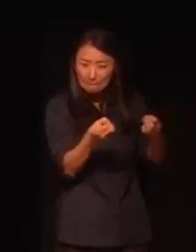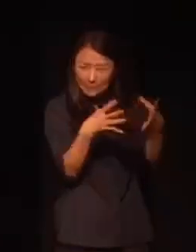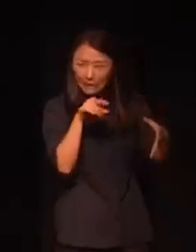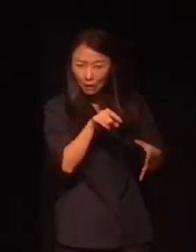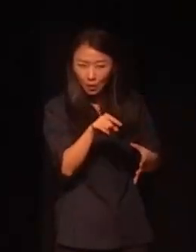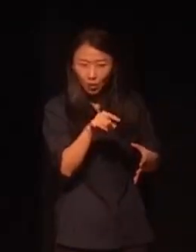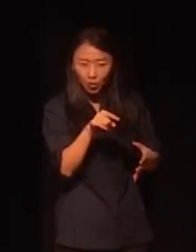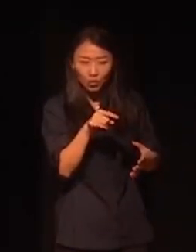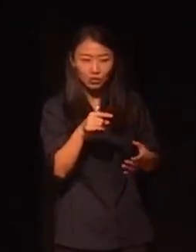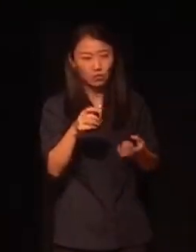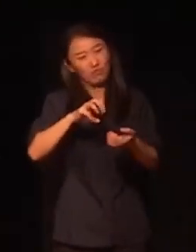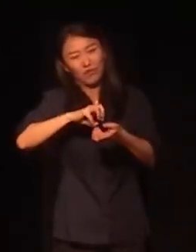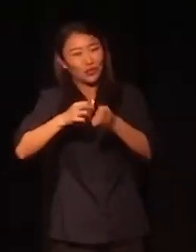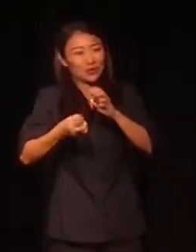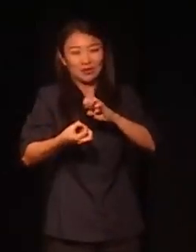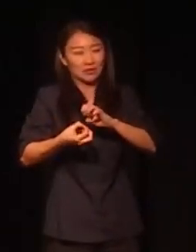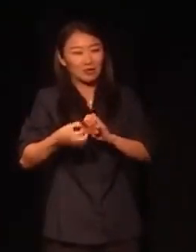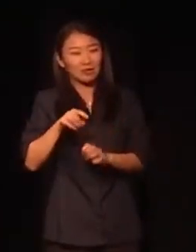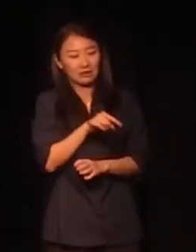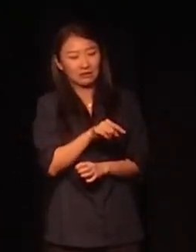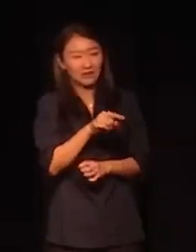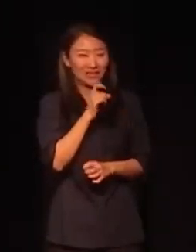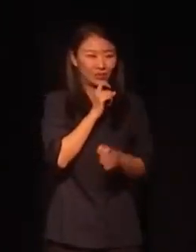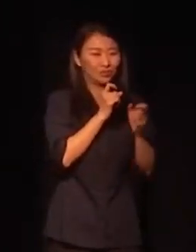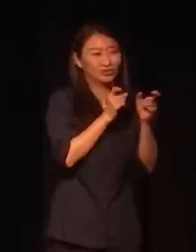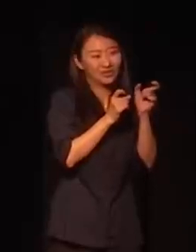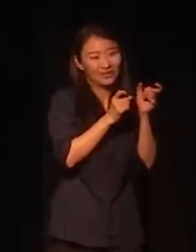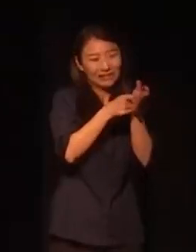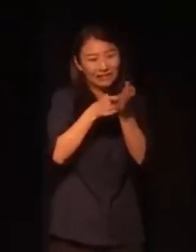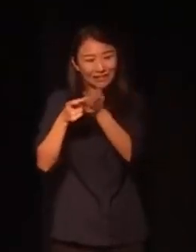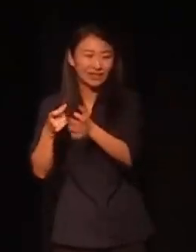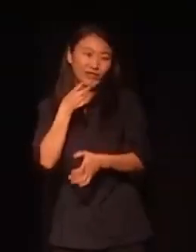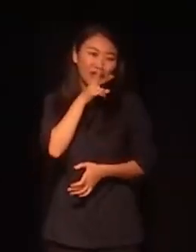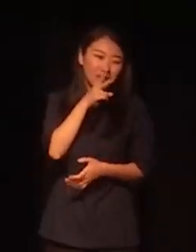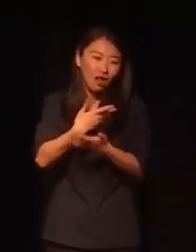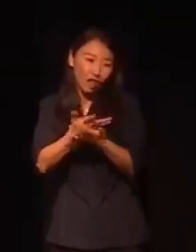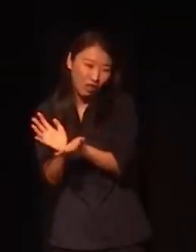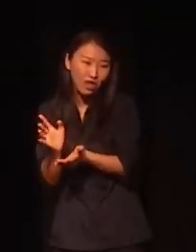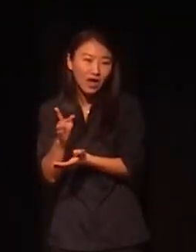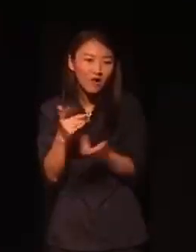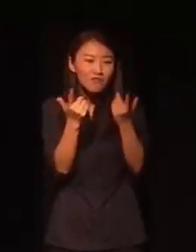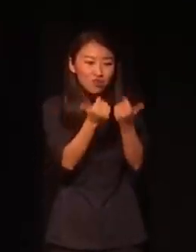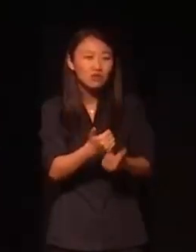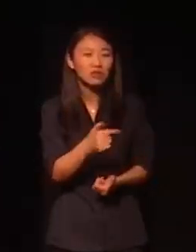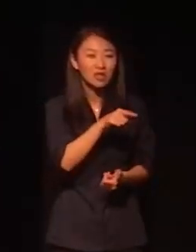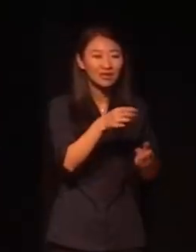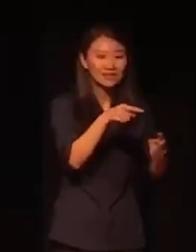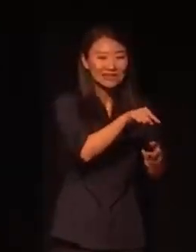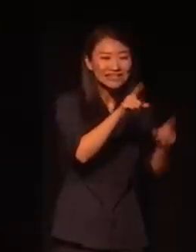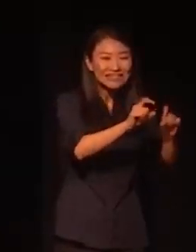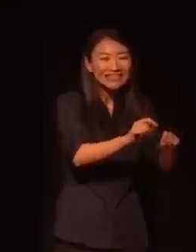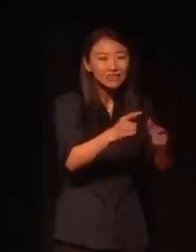very complicated concept because we've got several words that can be translated as flying. That is why it's